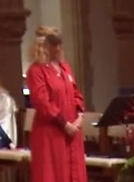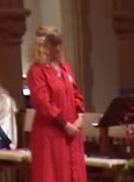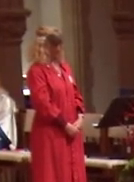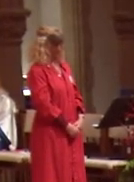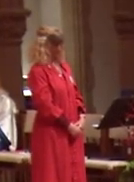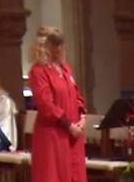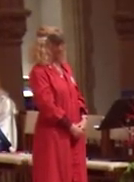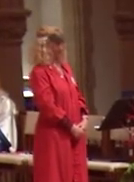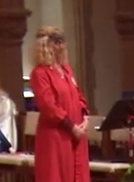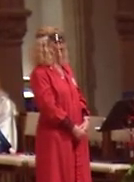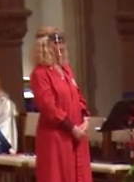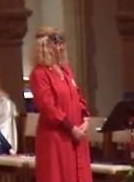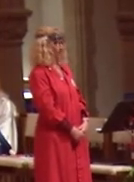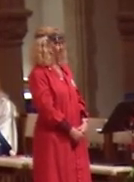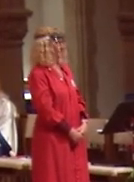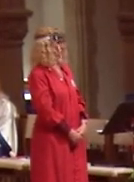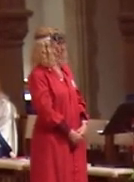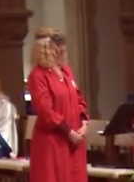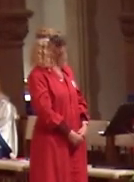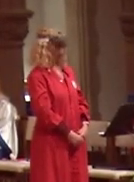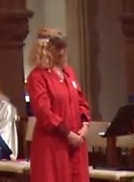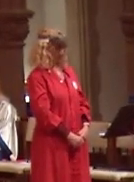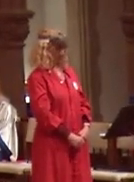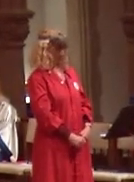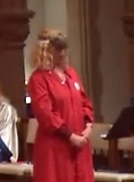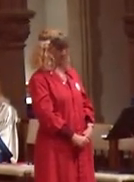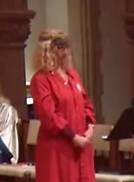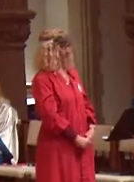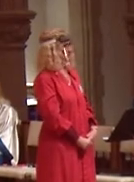que abraza el acontecimiento navideño.